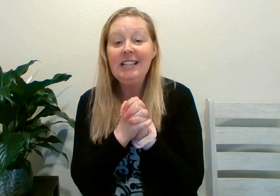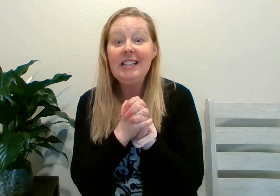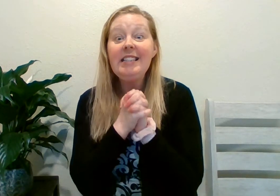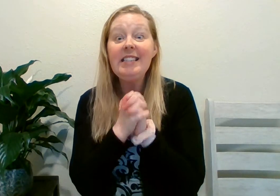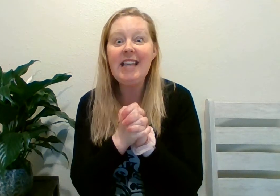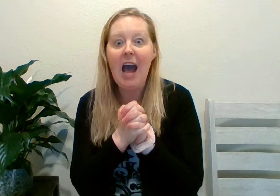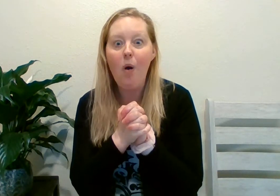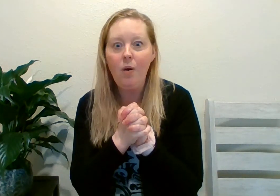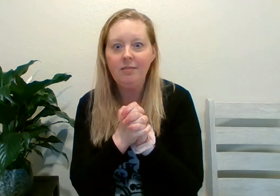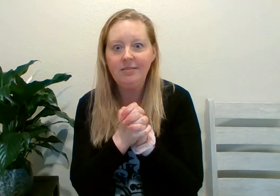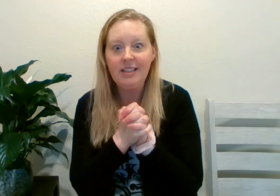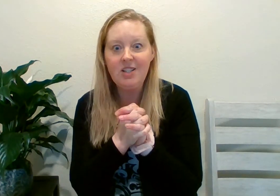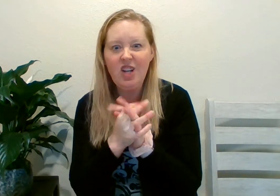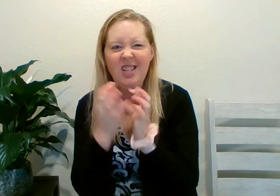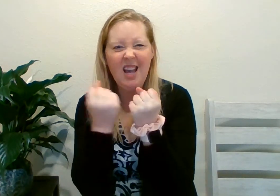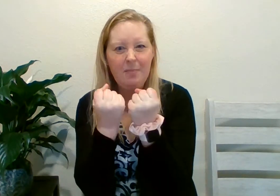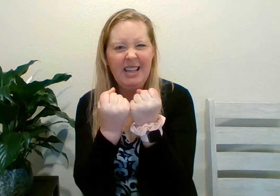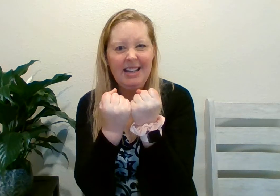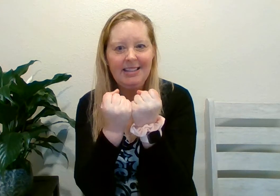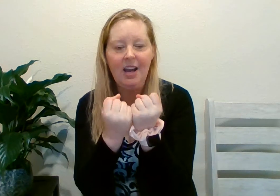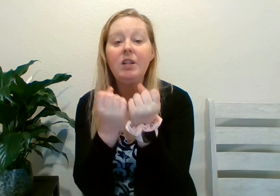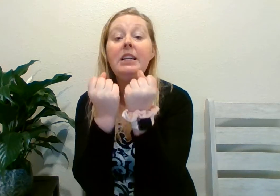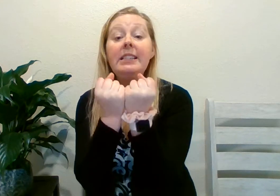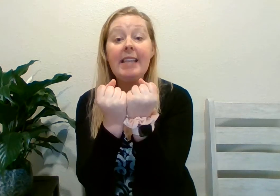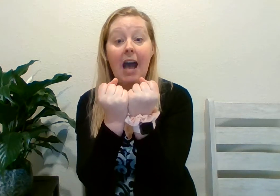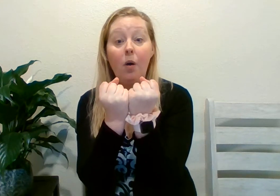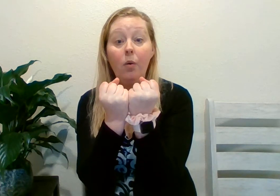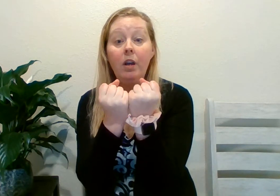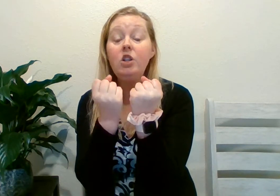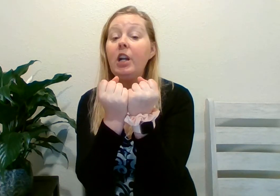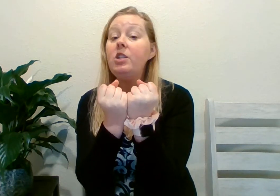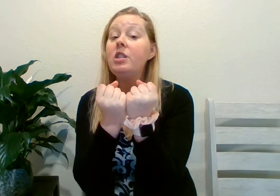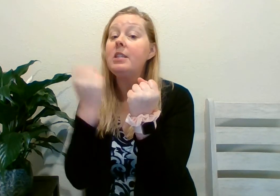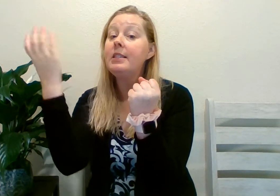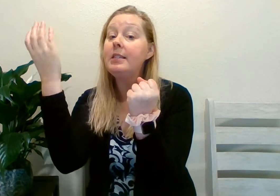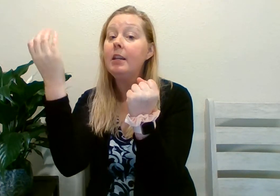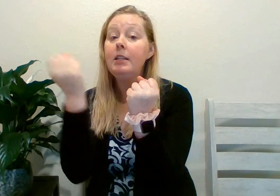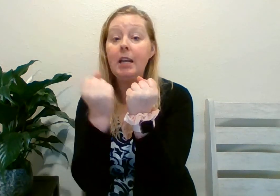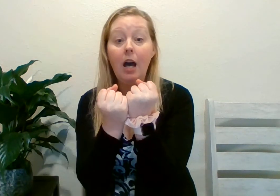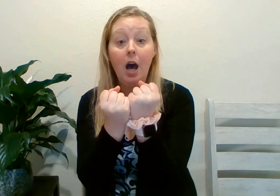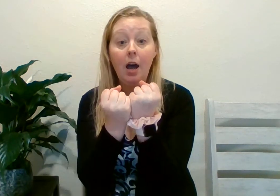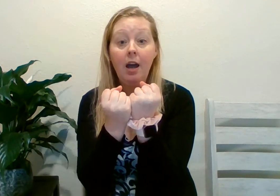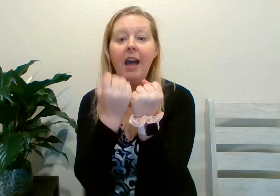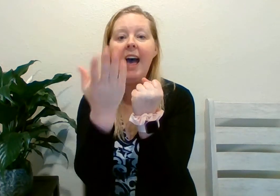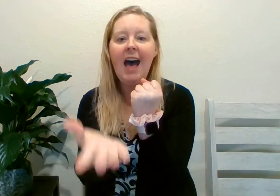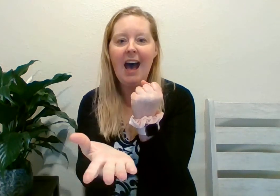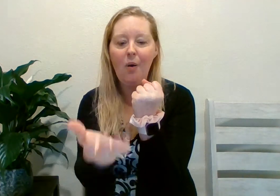So, we're going to change that beginning sound. Sow. Change the s to h. How.